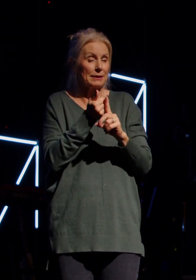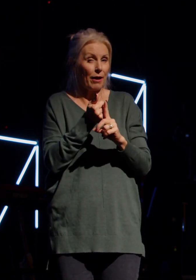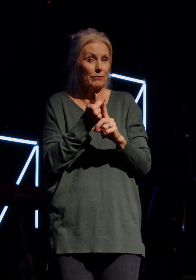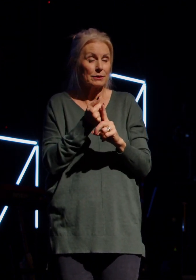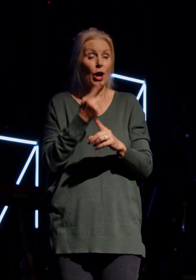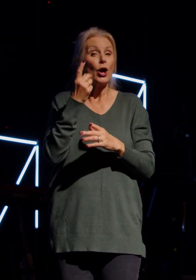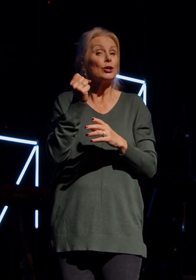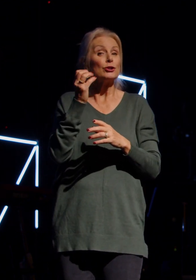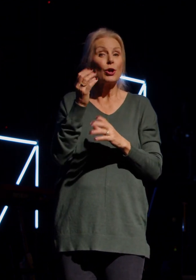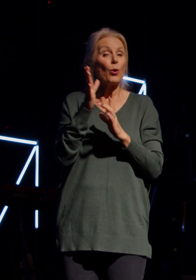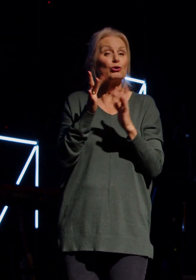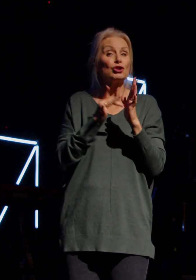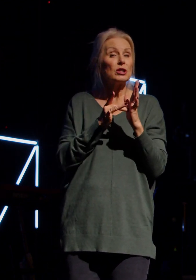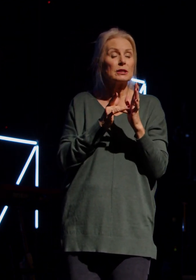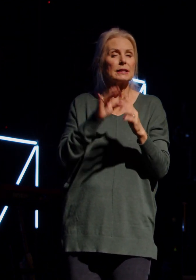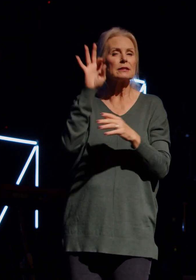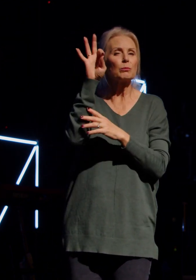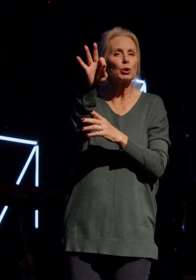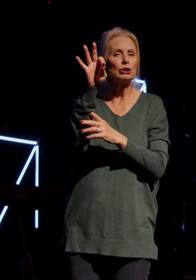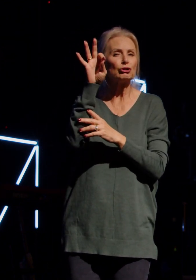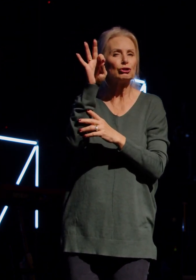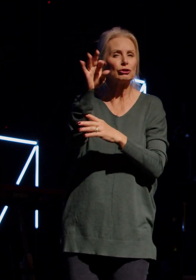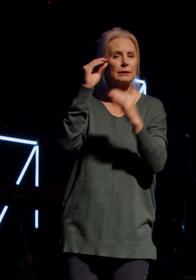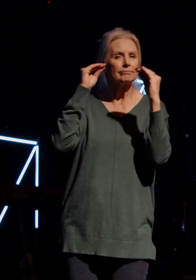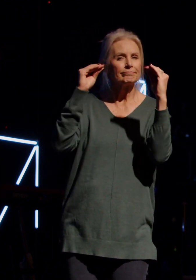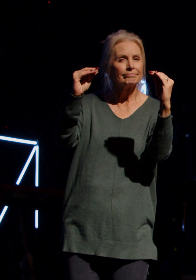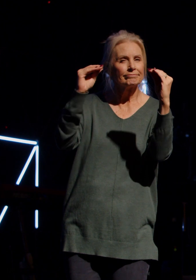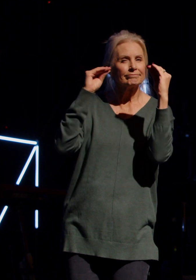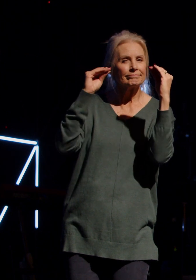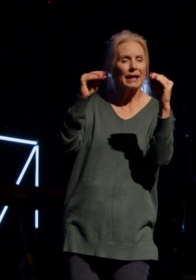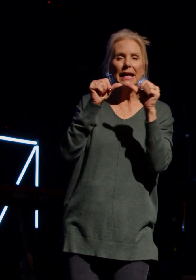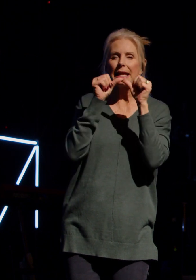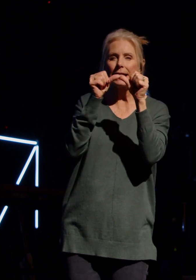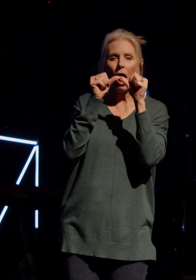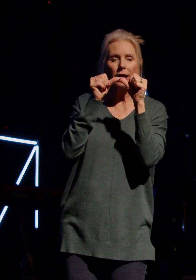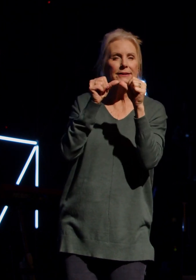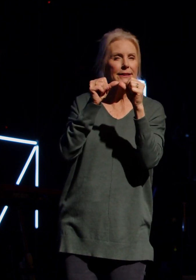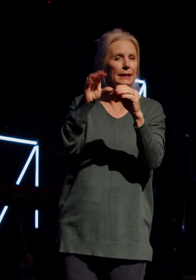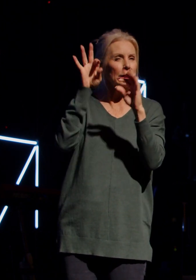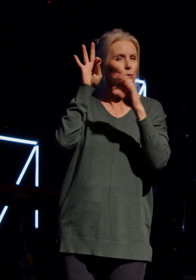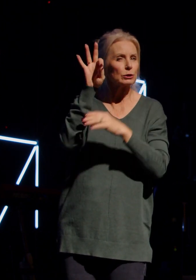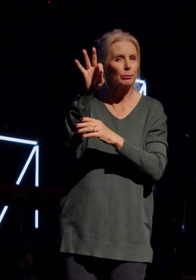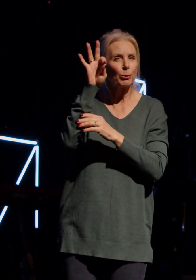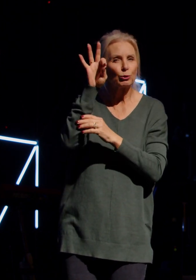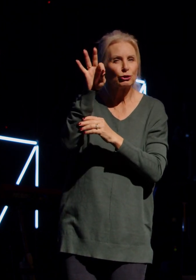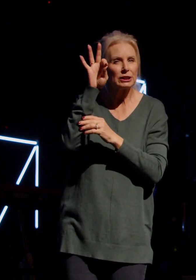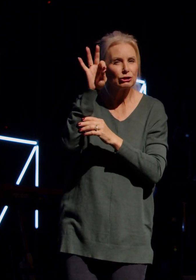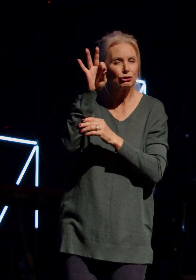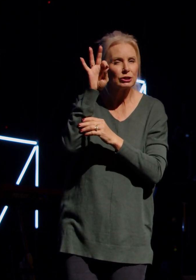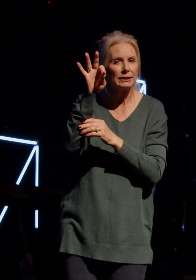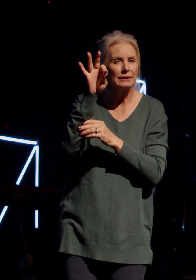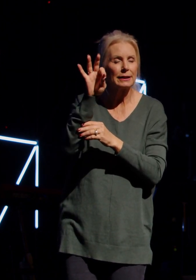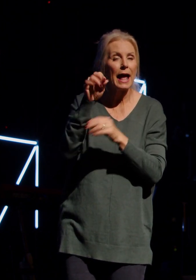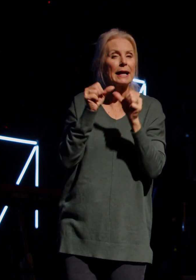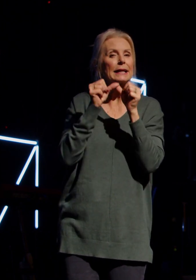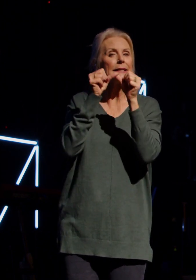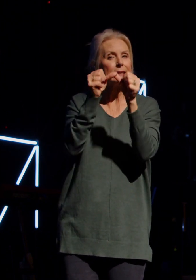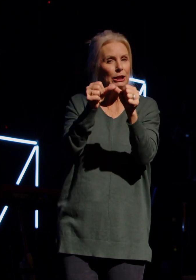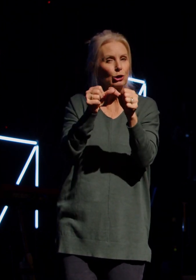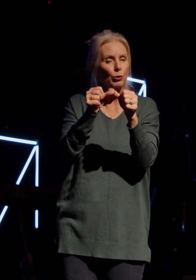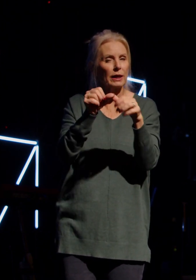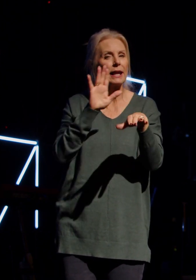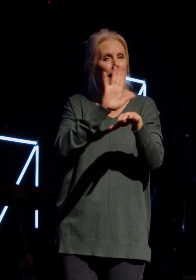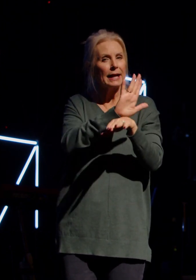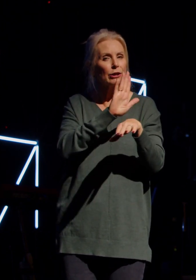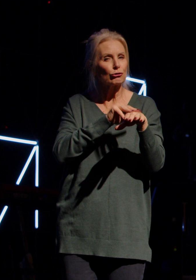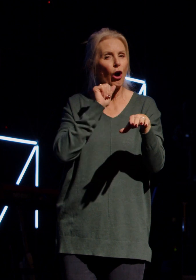them? He gave them preaching. He preached. He constantly preached God's word, continuing his call to